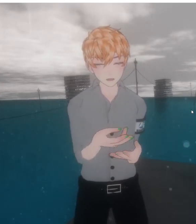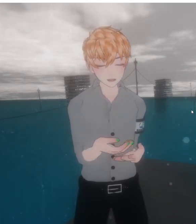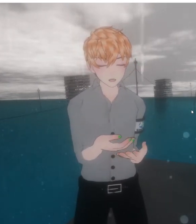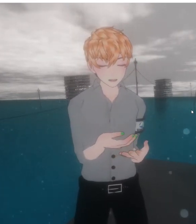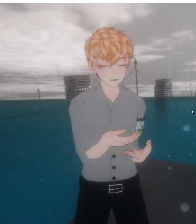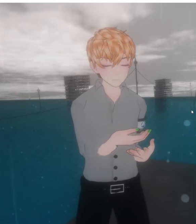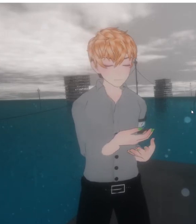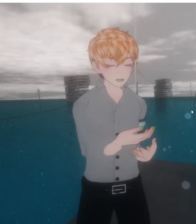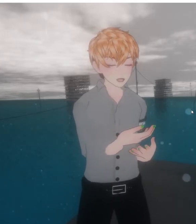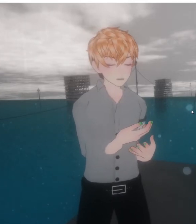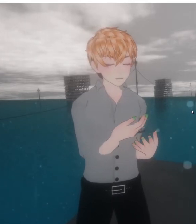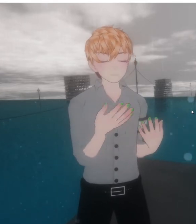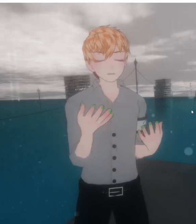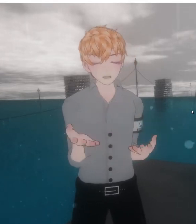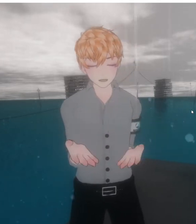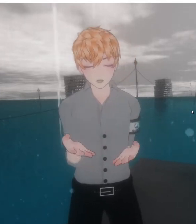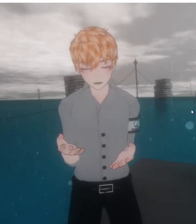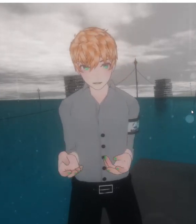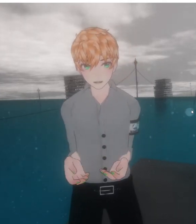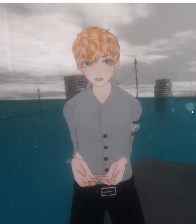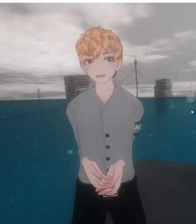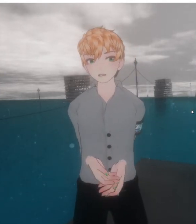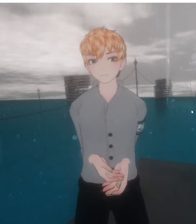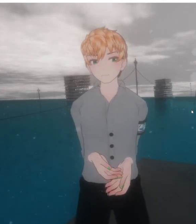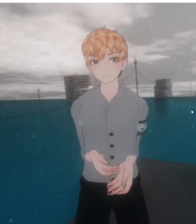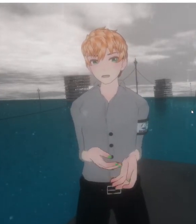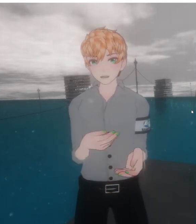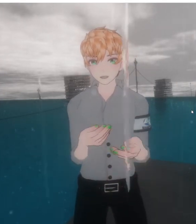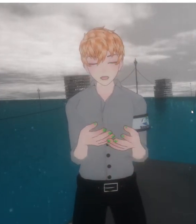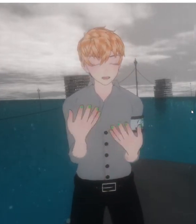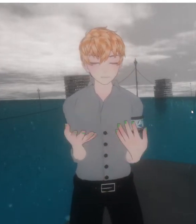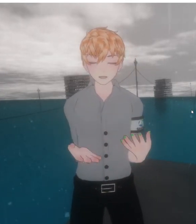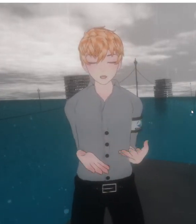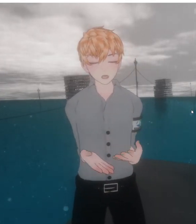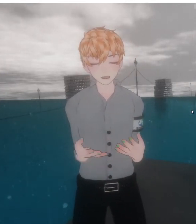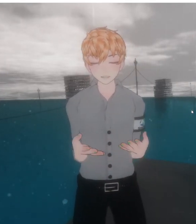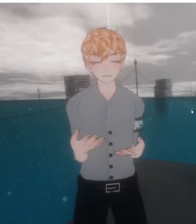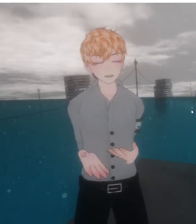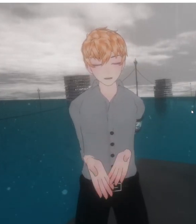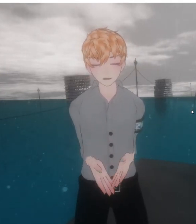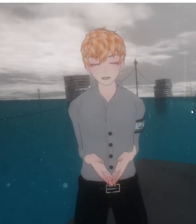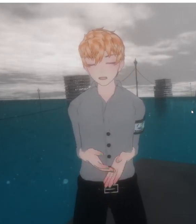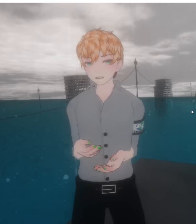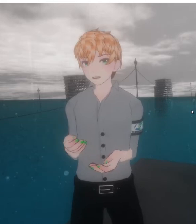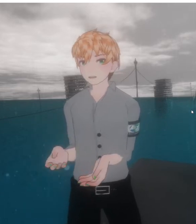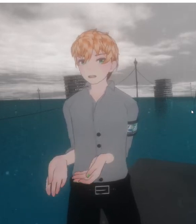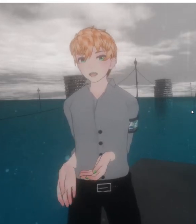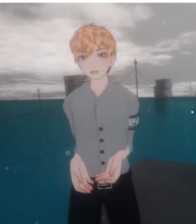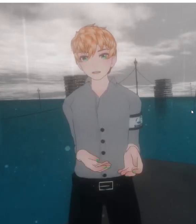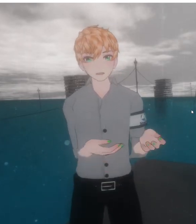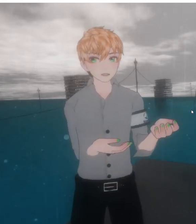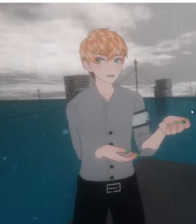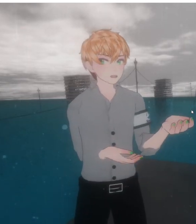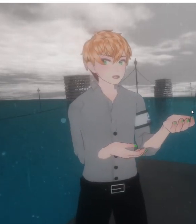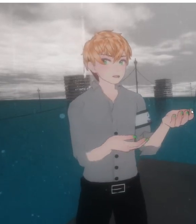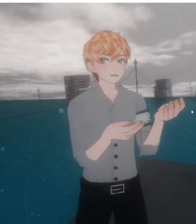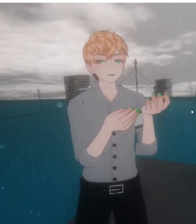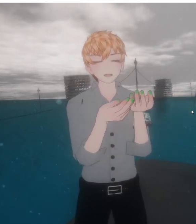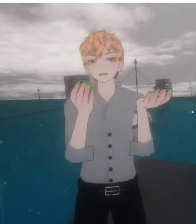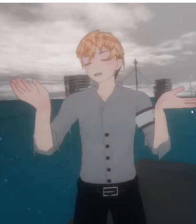language news channel. And I watch some of their clips whenever they're talking about something that I'm just like